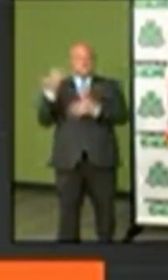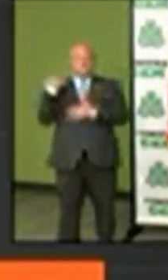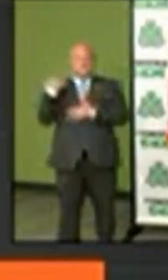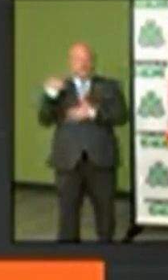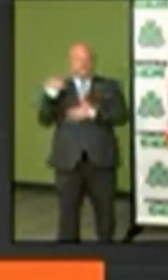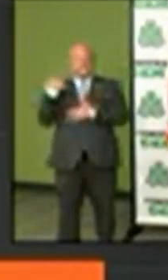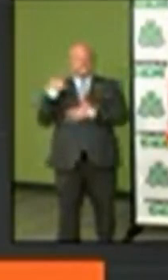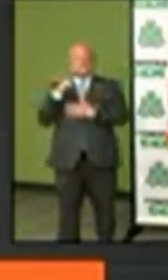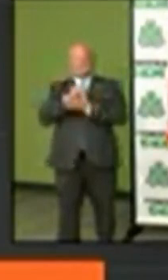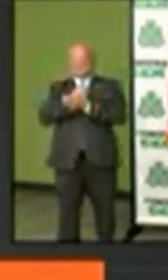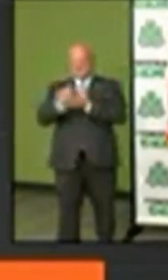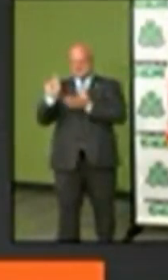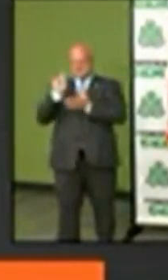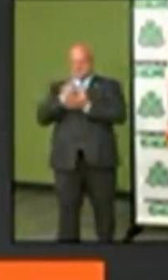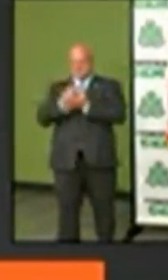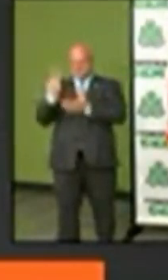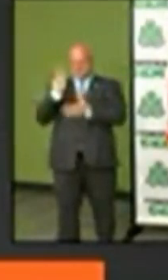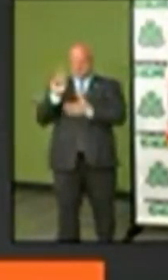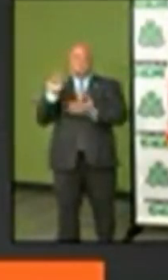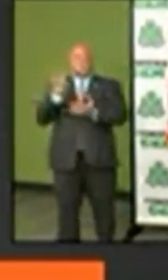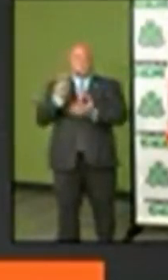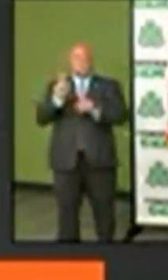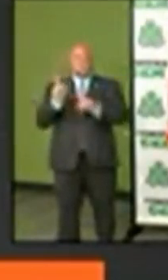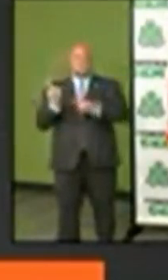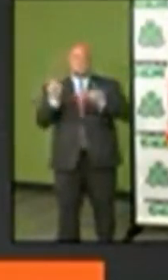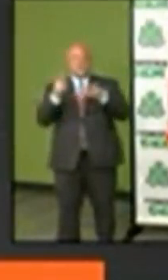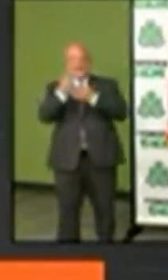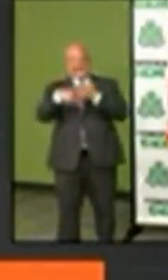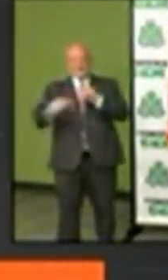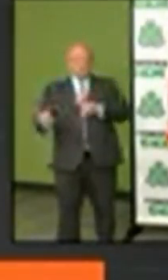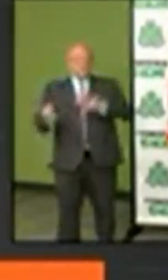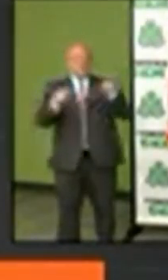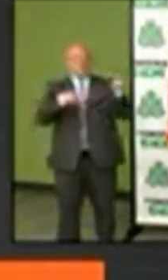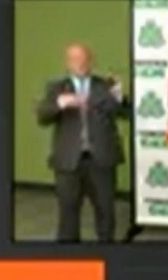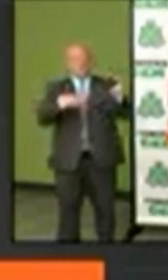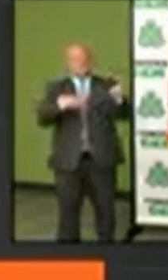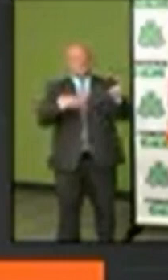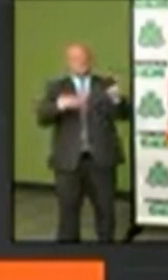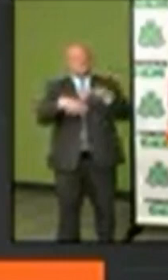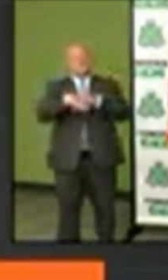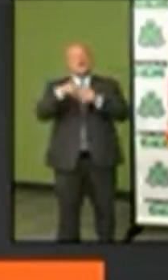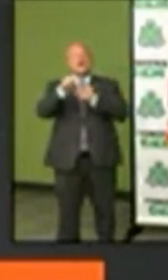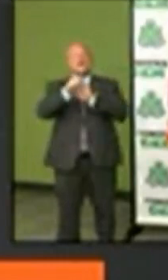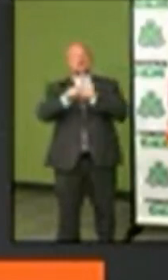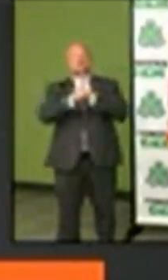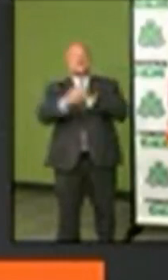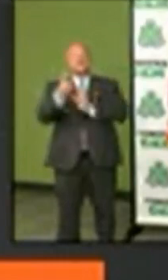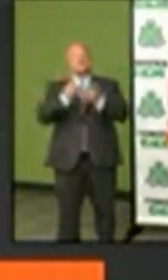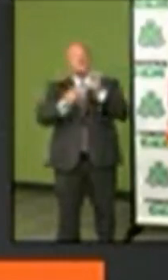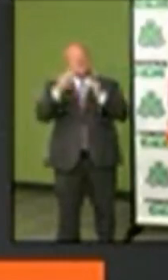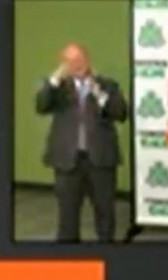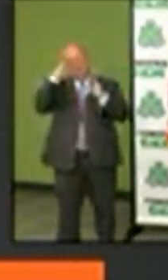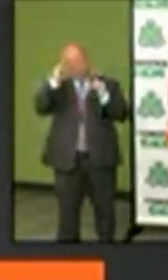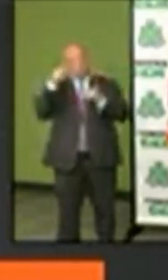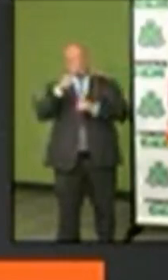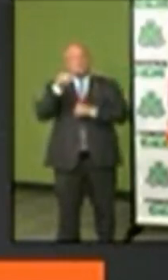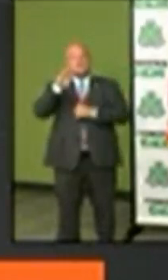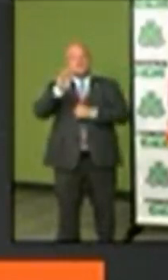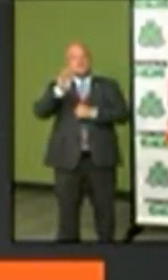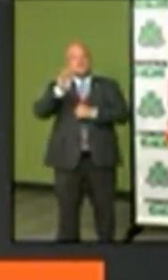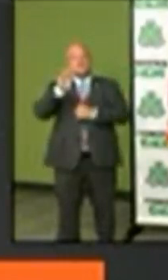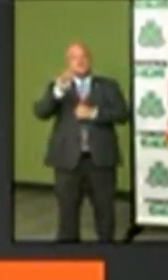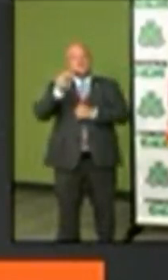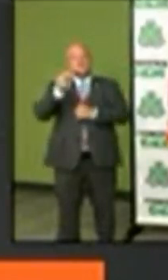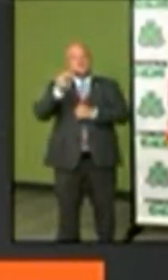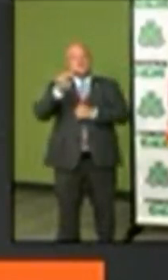last week. That's where we're going to be going next week in our going out in the state to visit. We'll hope to be going to Blytheville